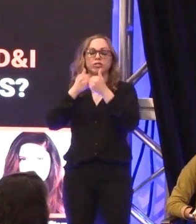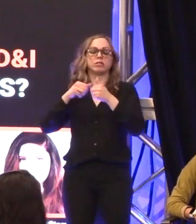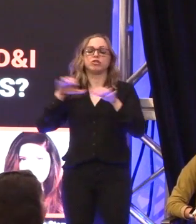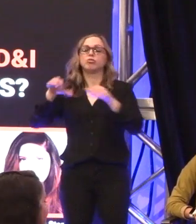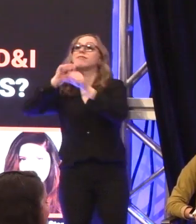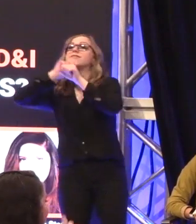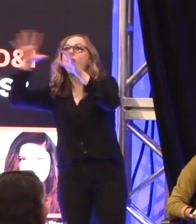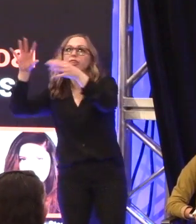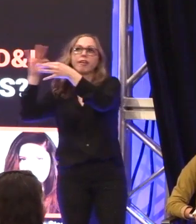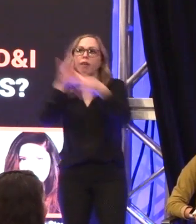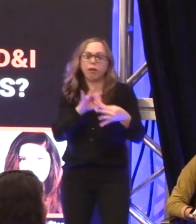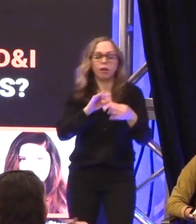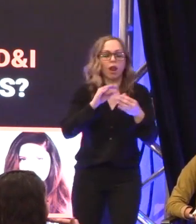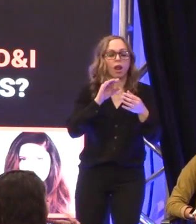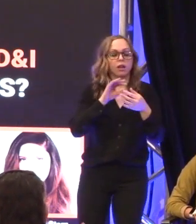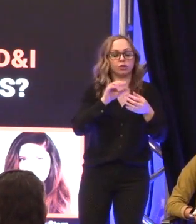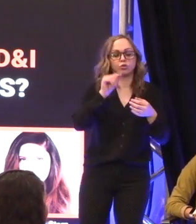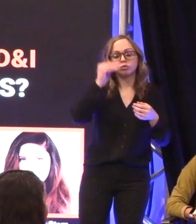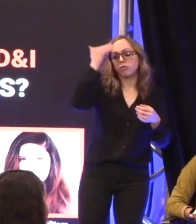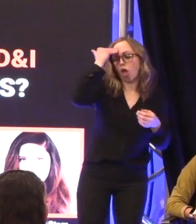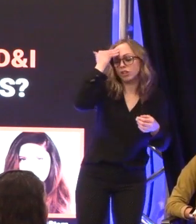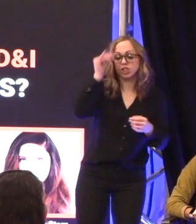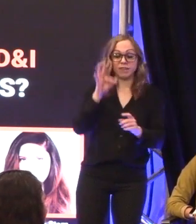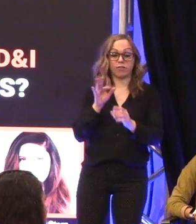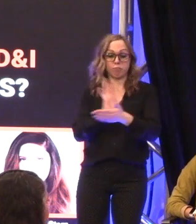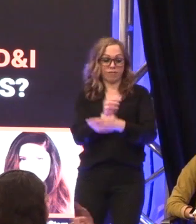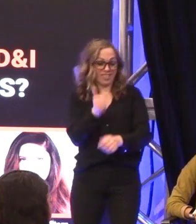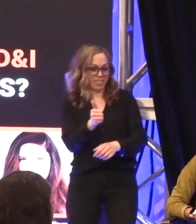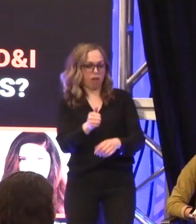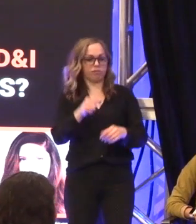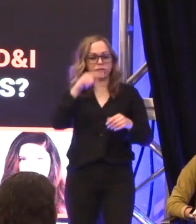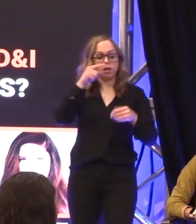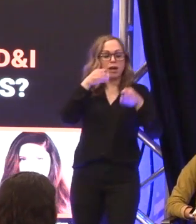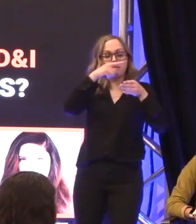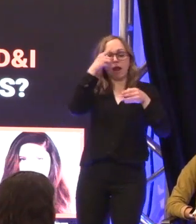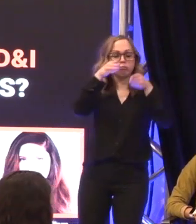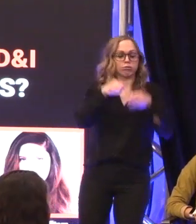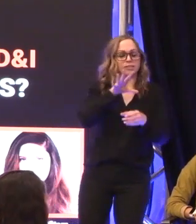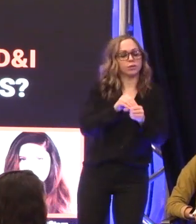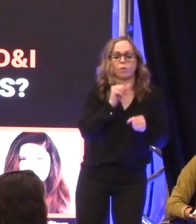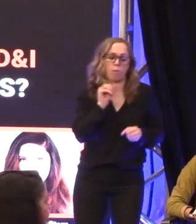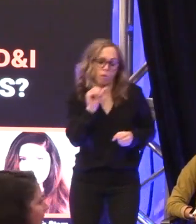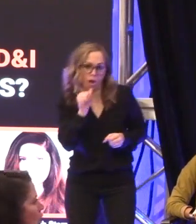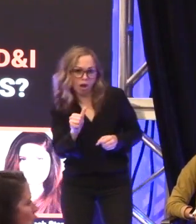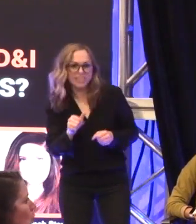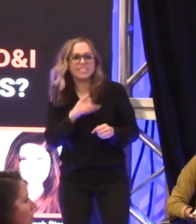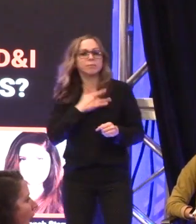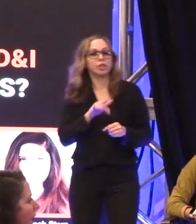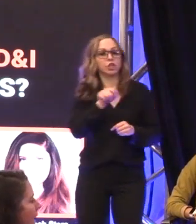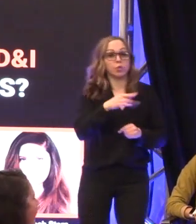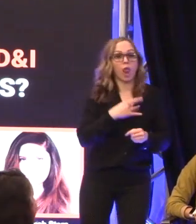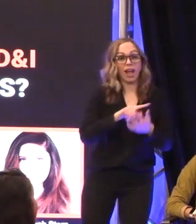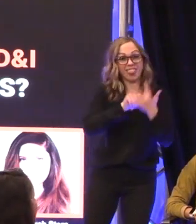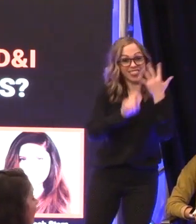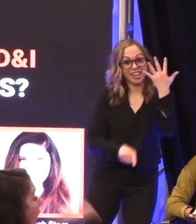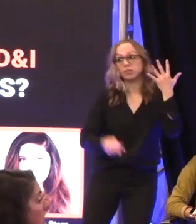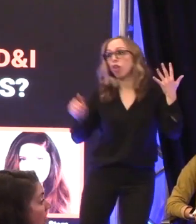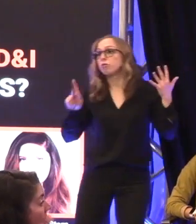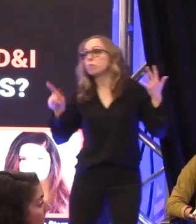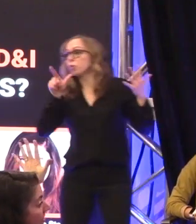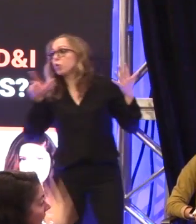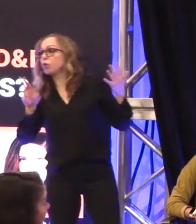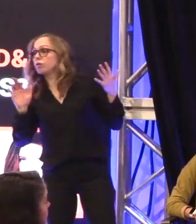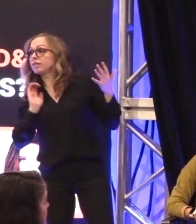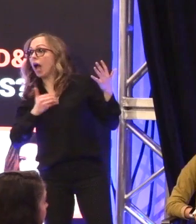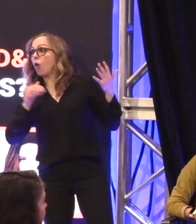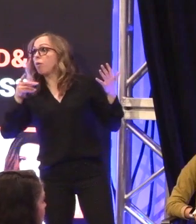whatsoever with even knowledge of whether the movie is black or not. It's just, you know, here's everything you like, here's everything else that everyone else that has ever used